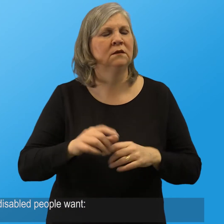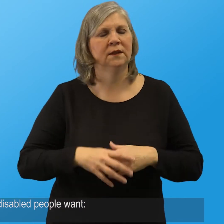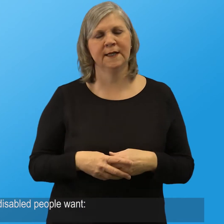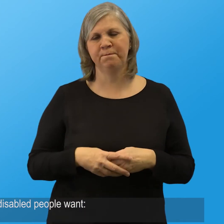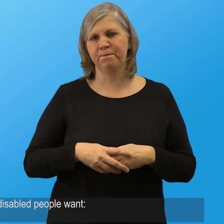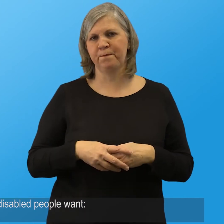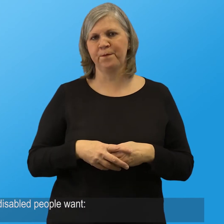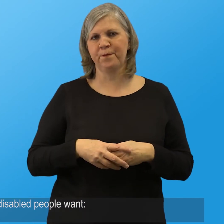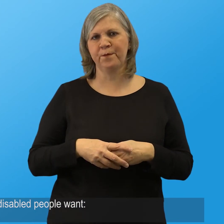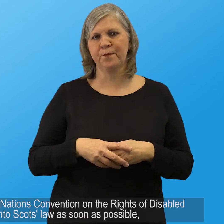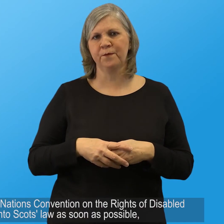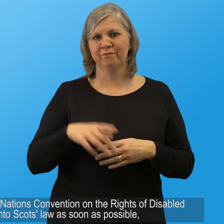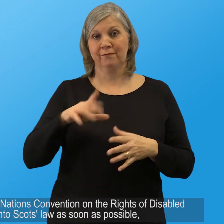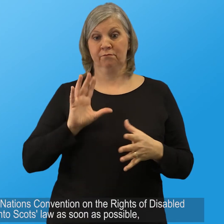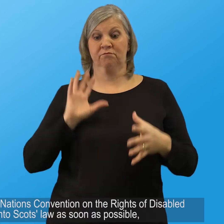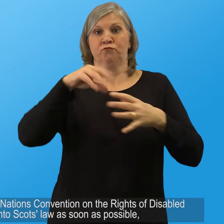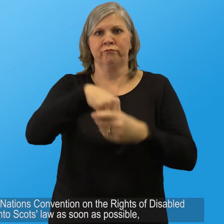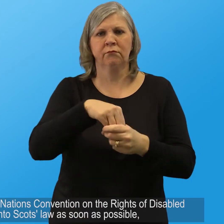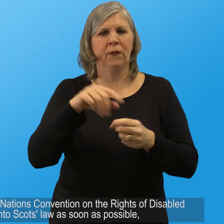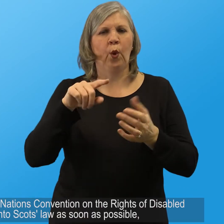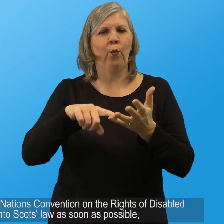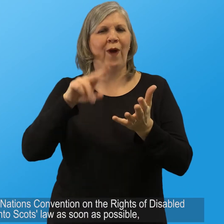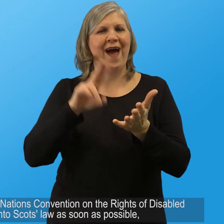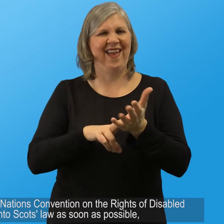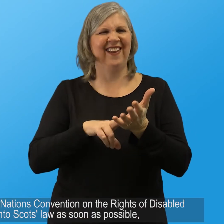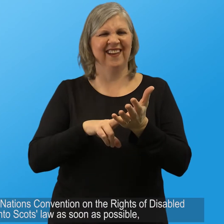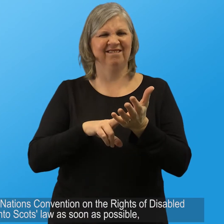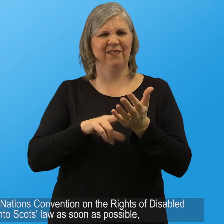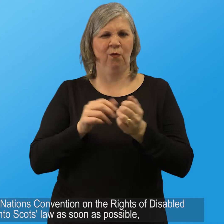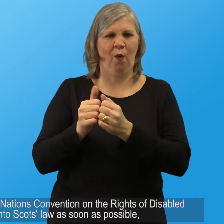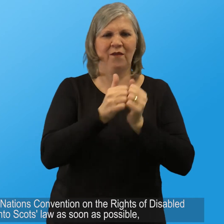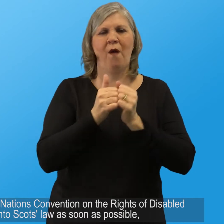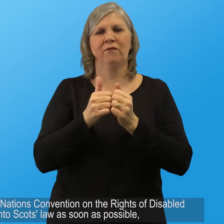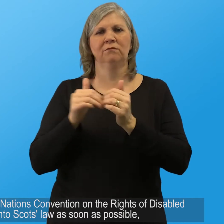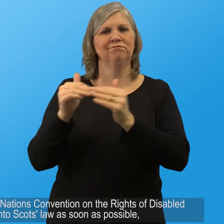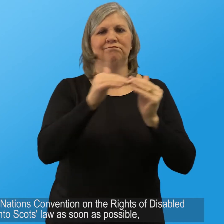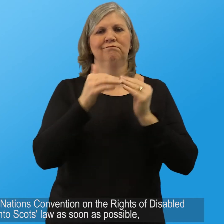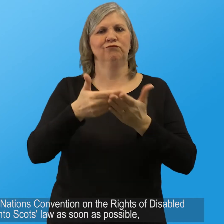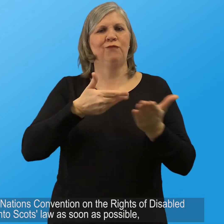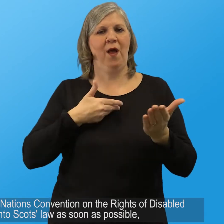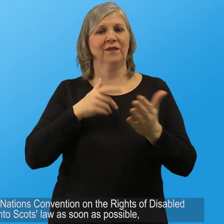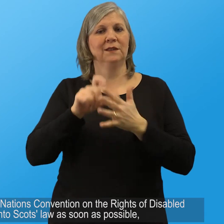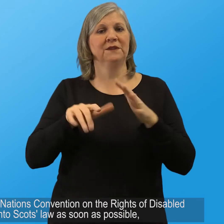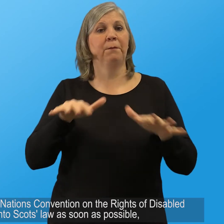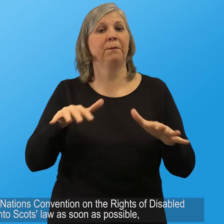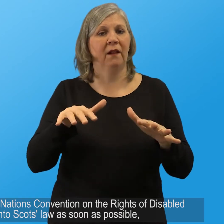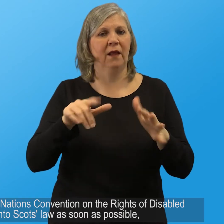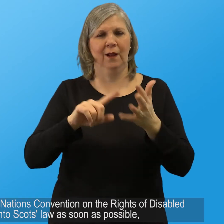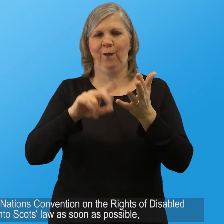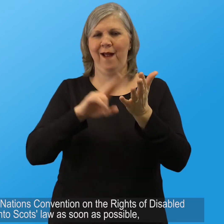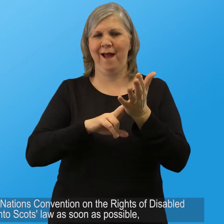What disabled people want. The incorporation of the United Nations Convention of the Rights of Disabled People,